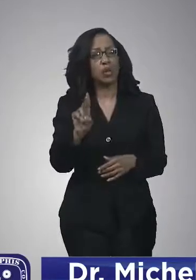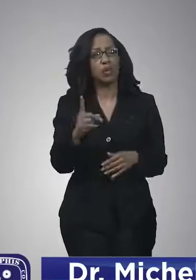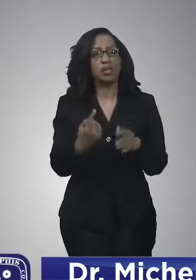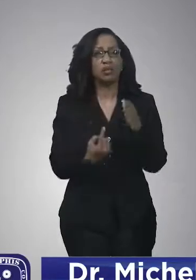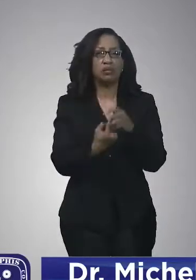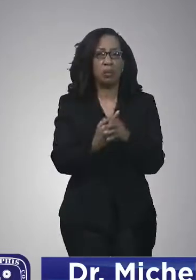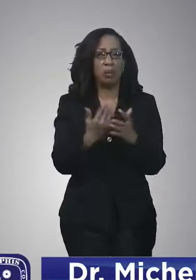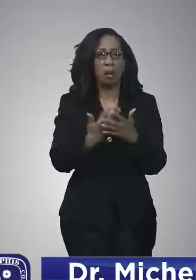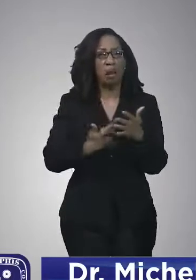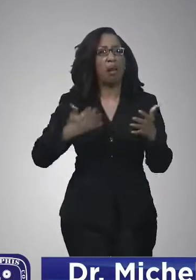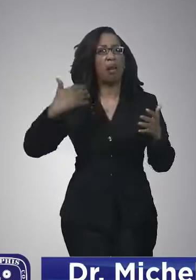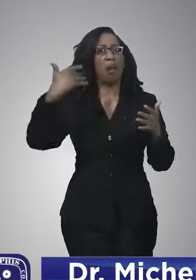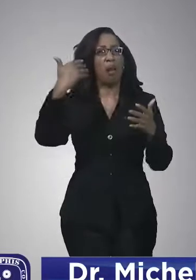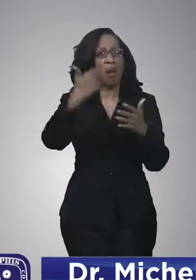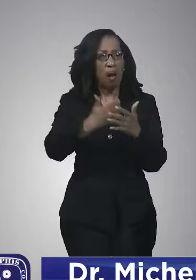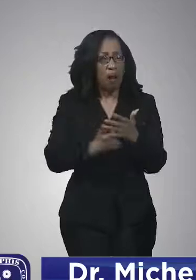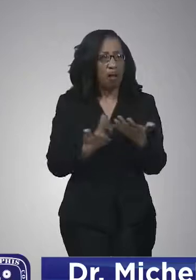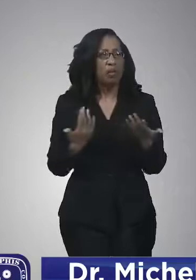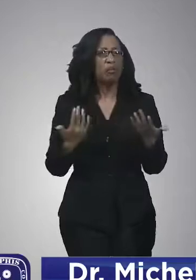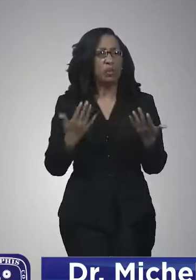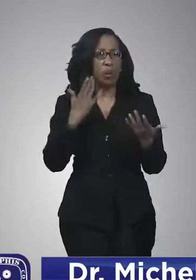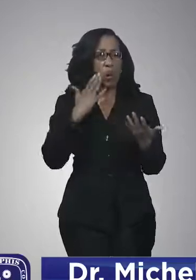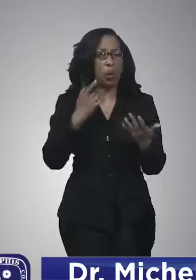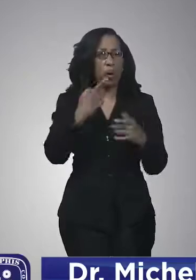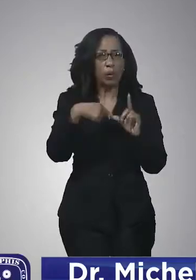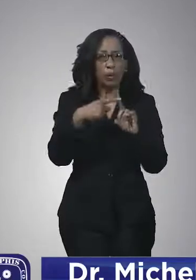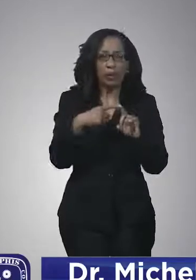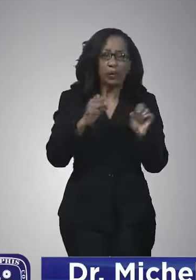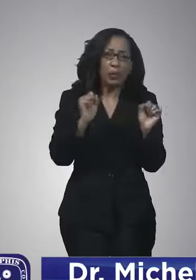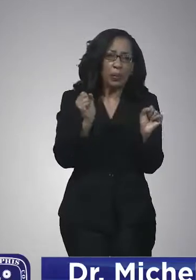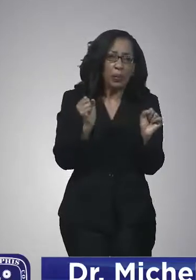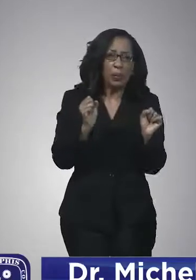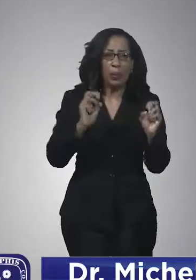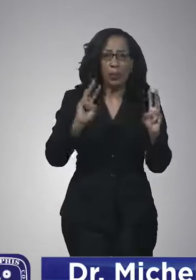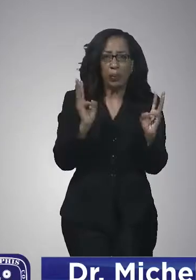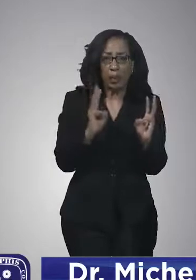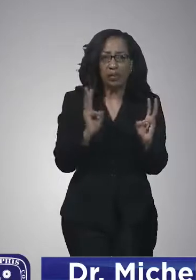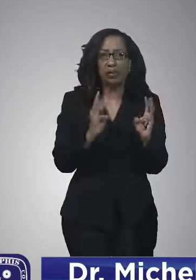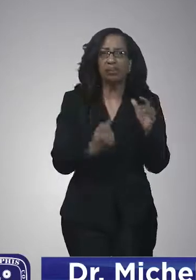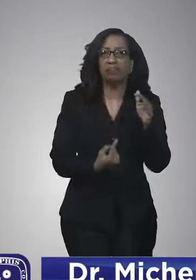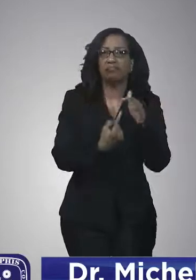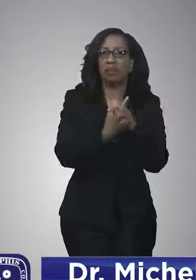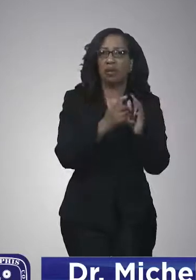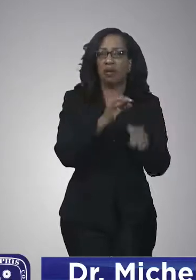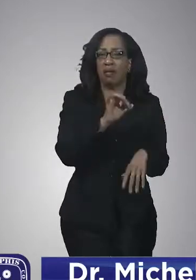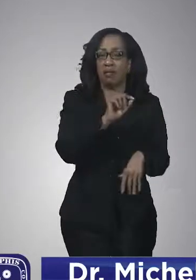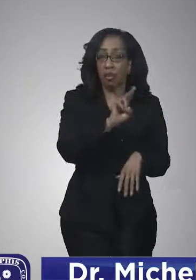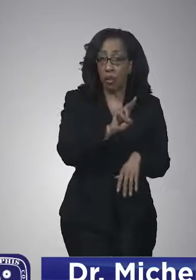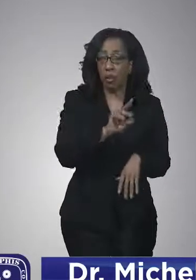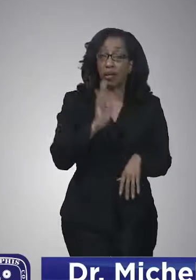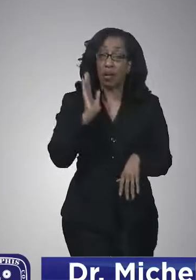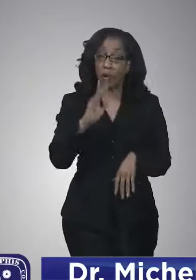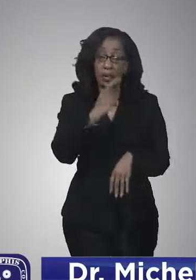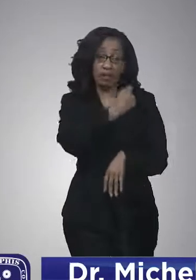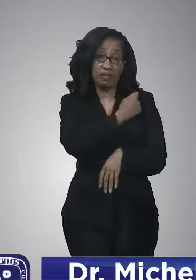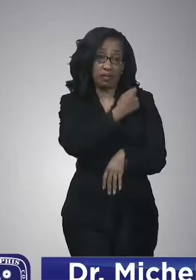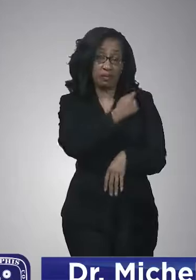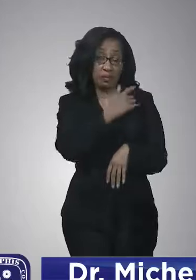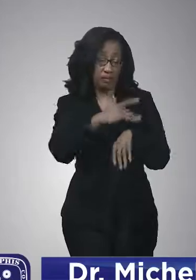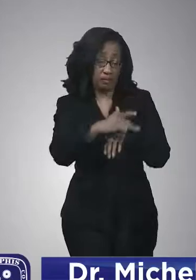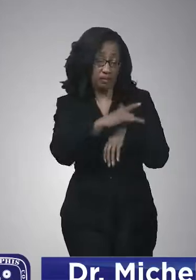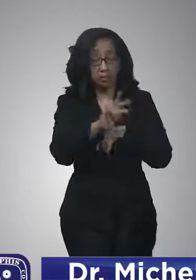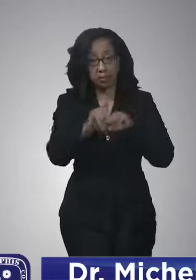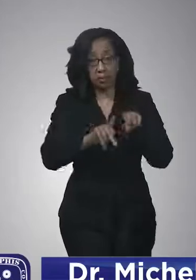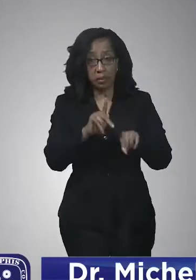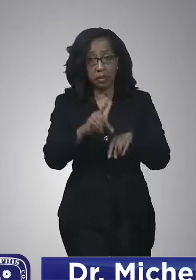know when it's coming, and more than likely there will be a vaccine available for people to protect